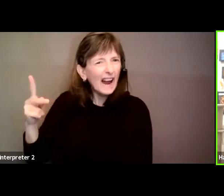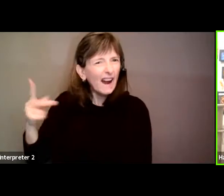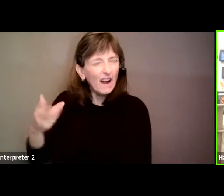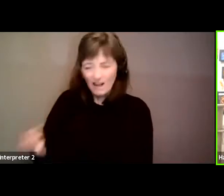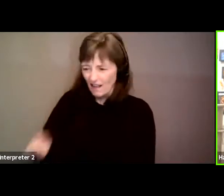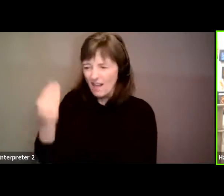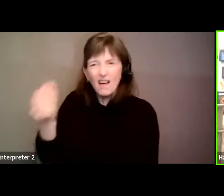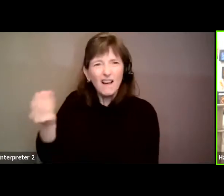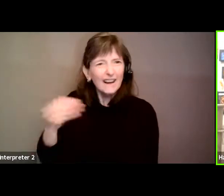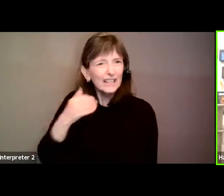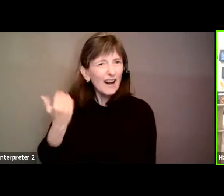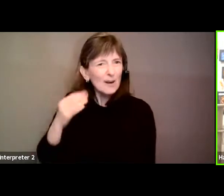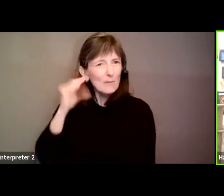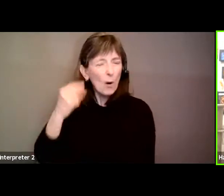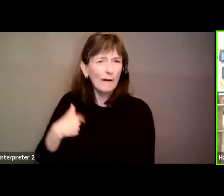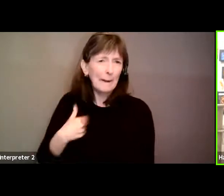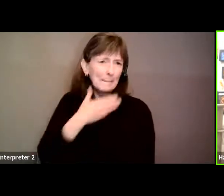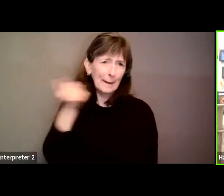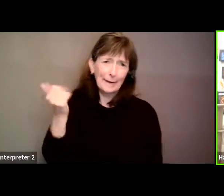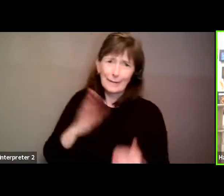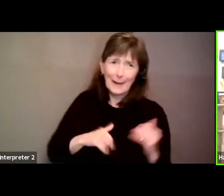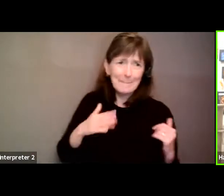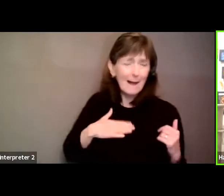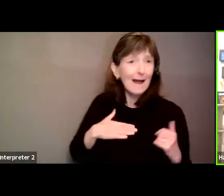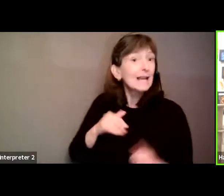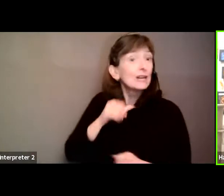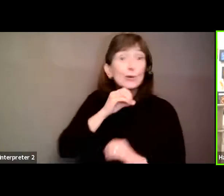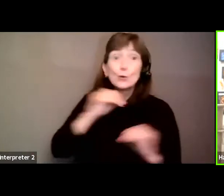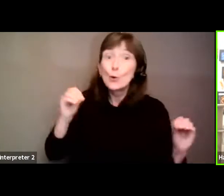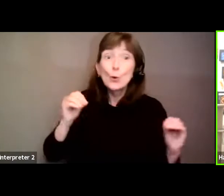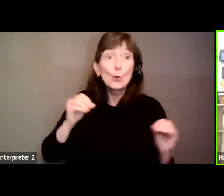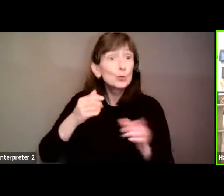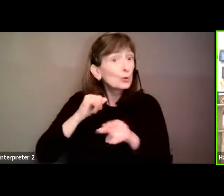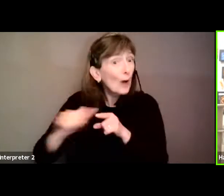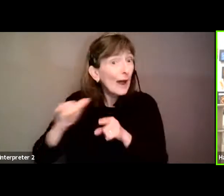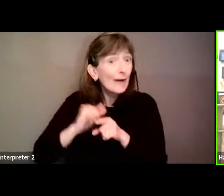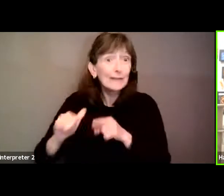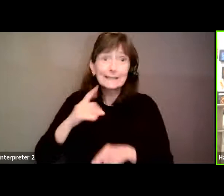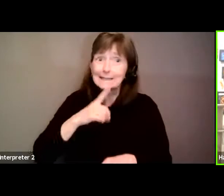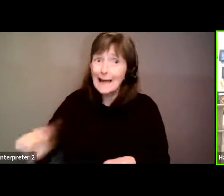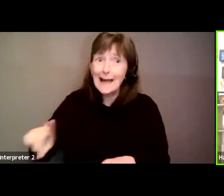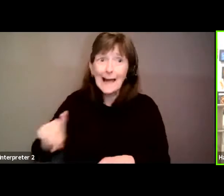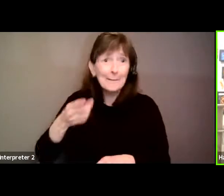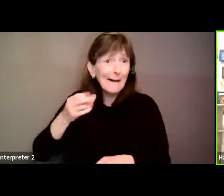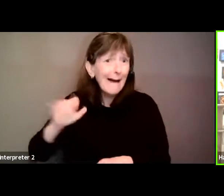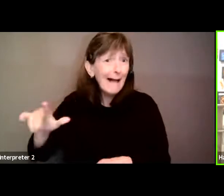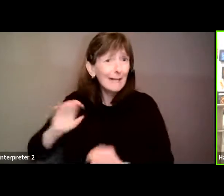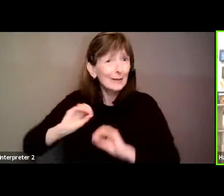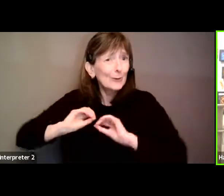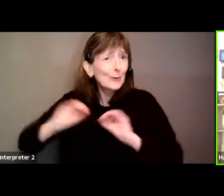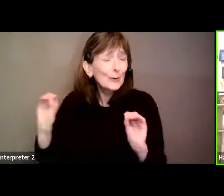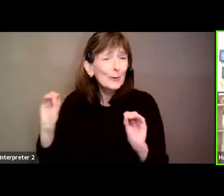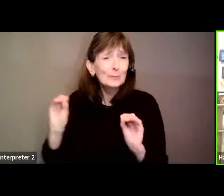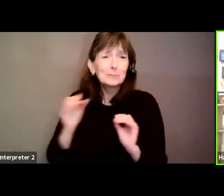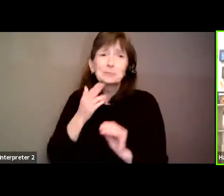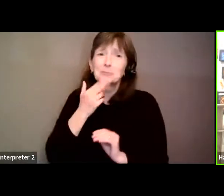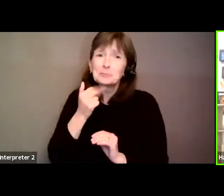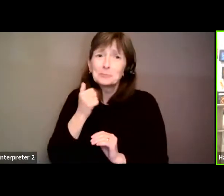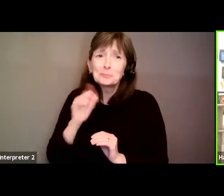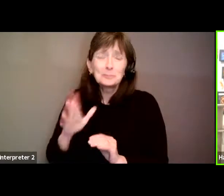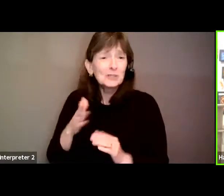And the fact that he never said hell or damn, not even once, just added to the freaking wholesome nature of the entire